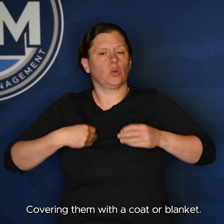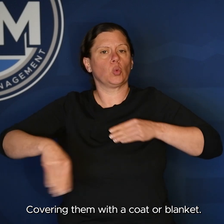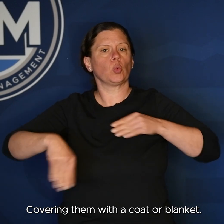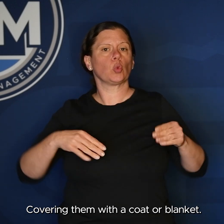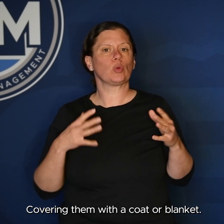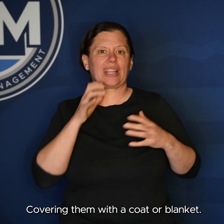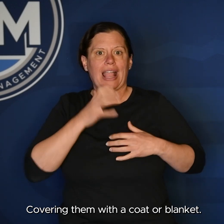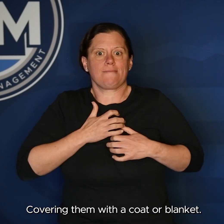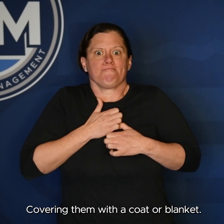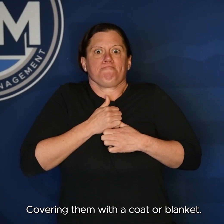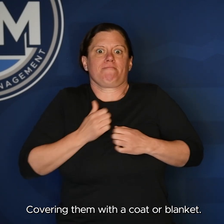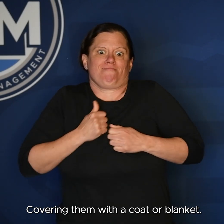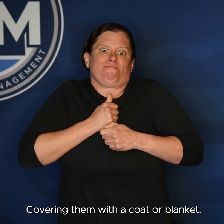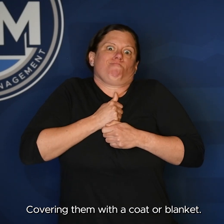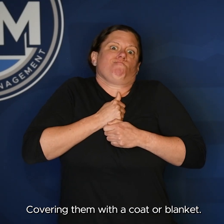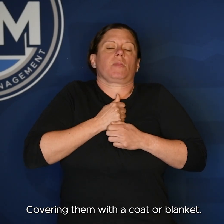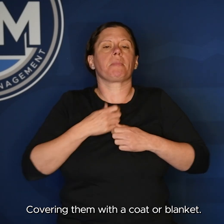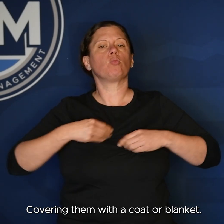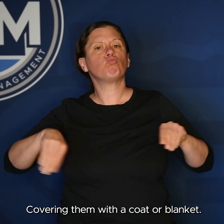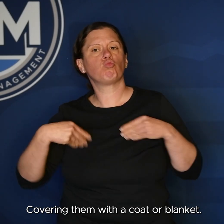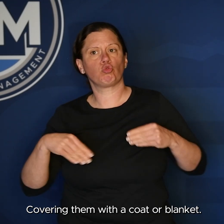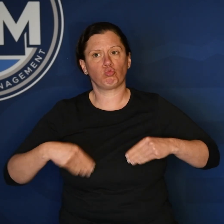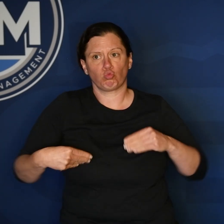covering them with a coat or blanket,